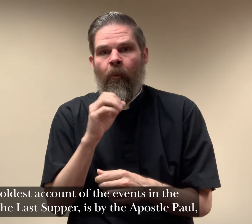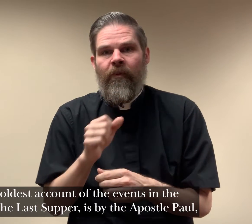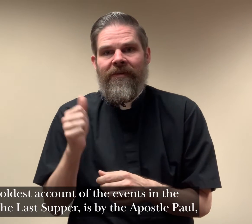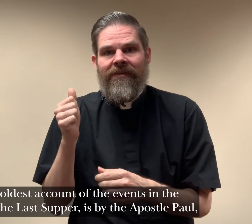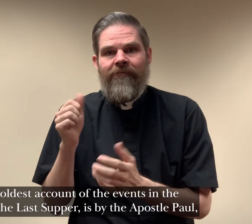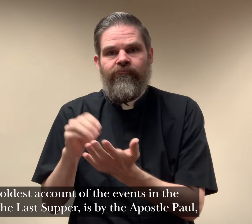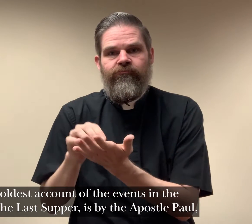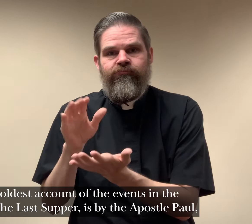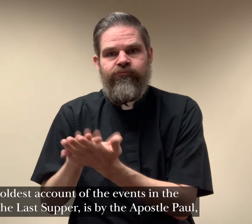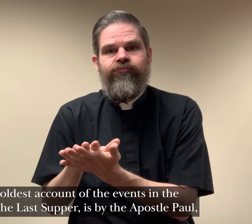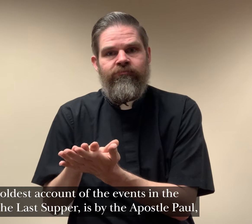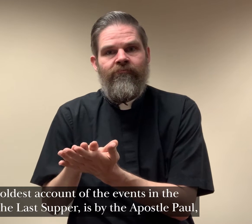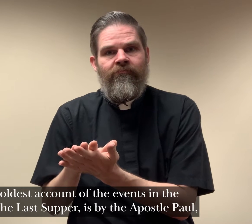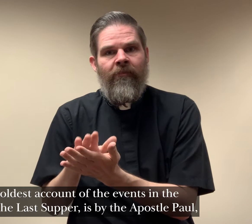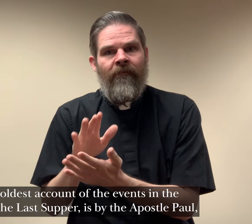is by the Apostle Paul.